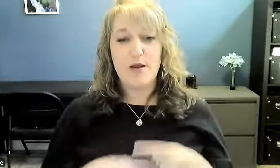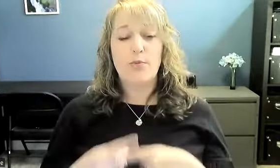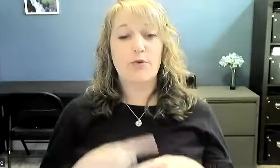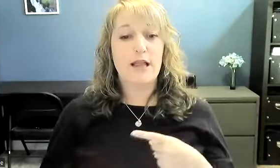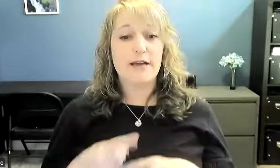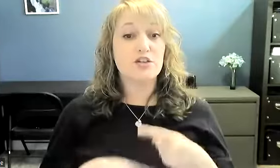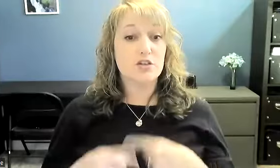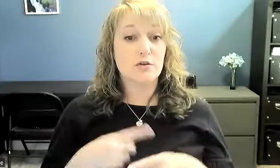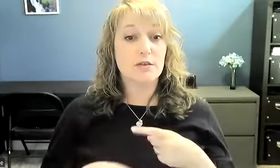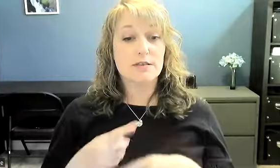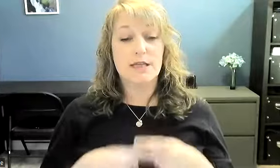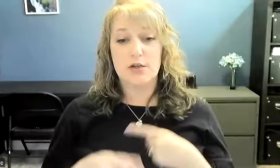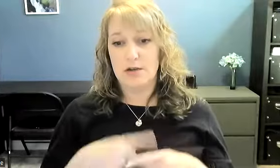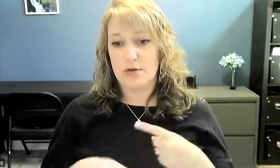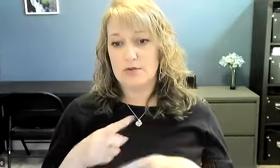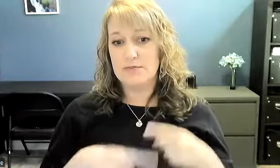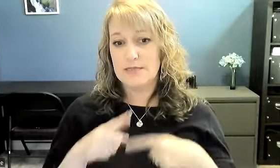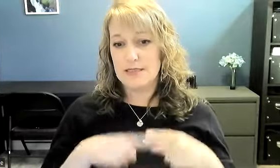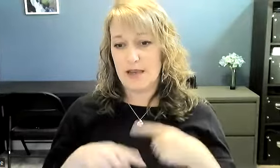but relax your shoulders and your elbows. Sign.